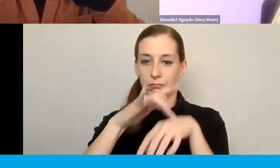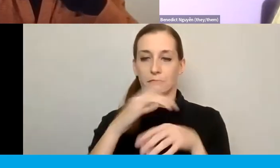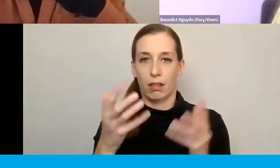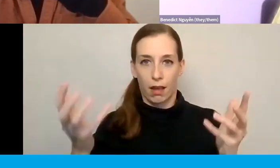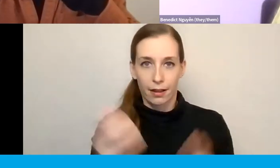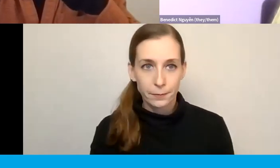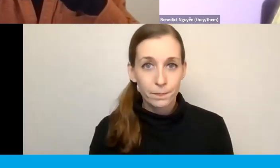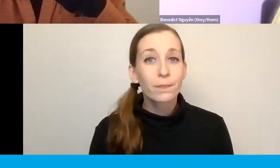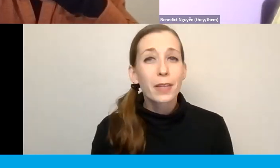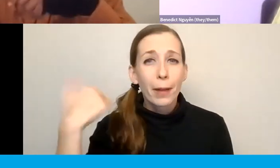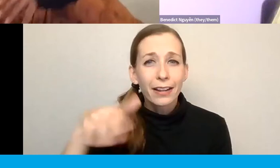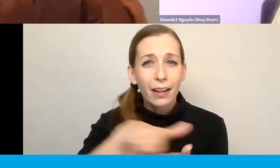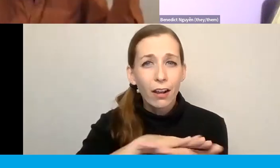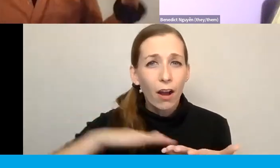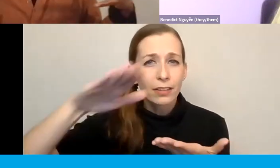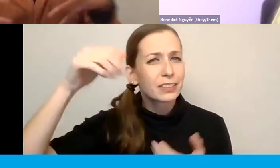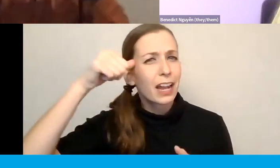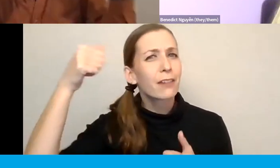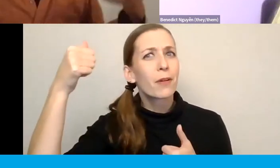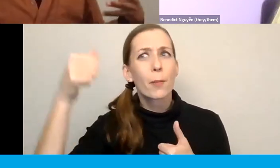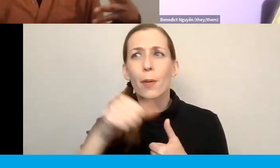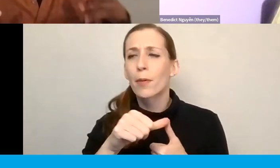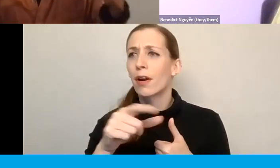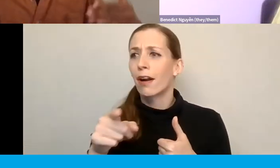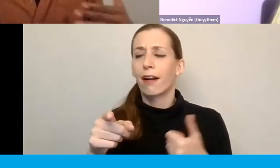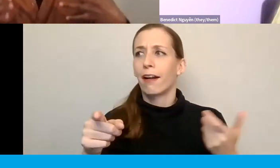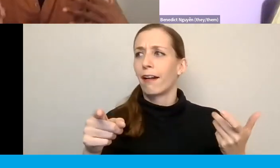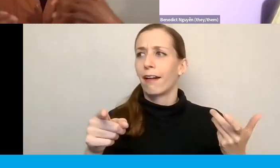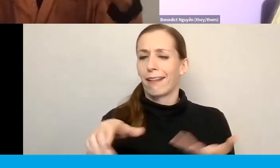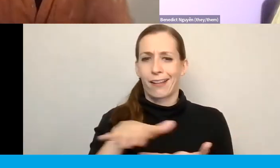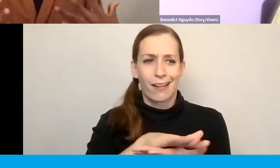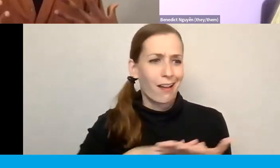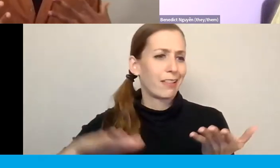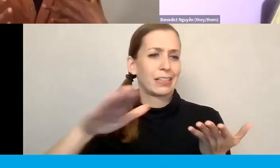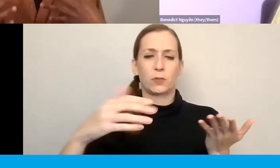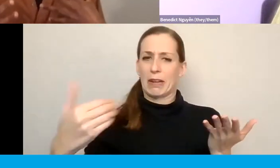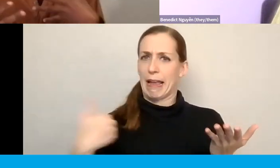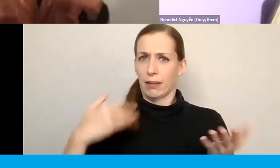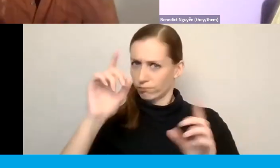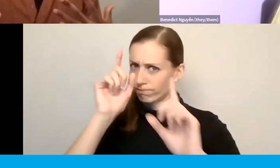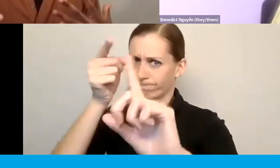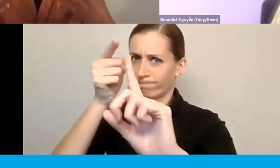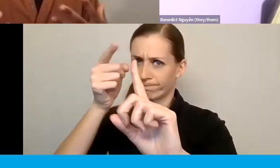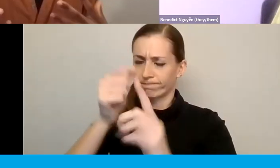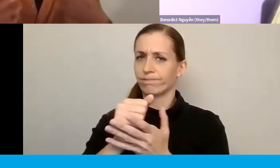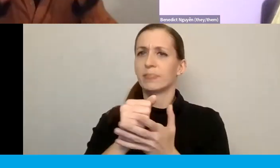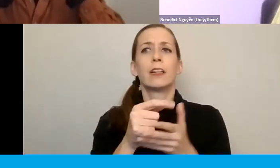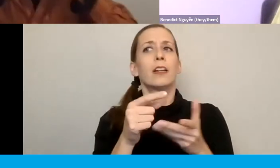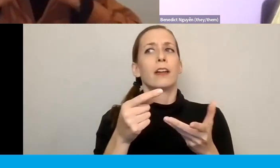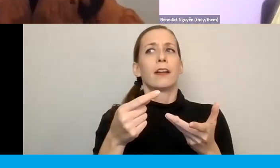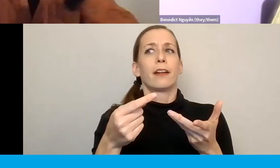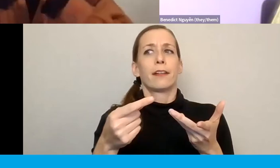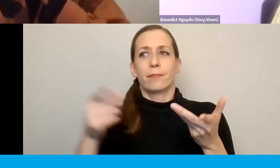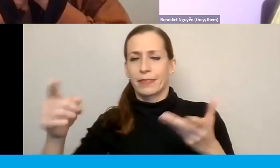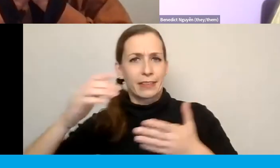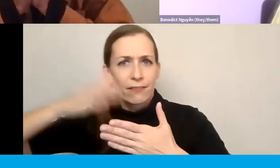in college, I remember there was like a big sort of like agenda of like, no, like we want to make process-based work. It's like, it's not about the product. And I